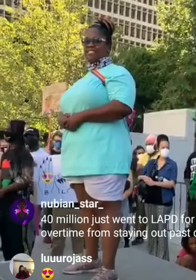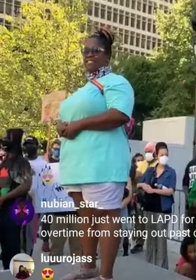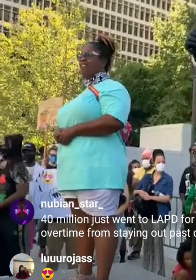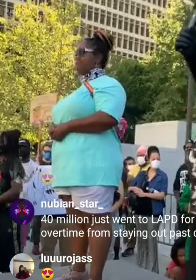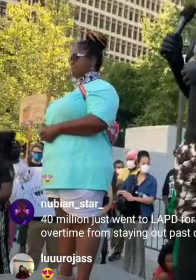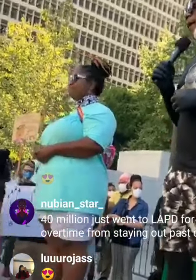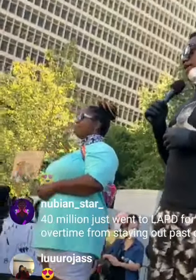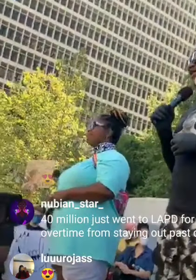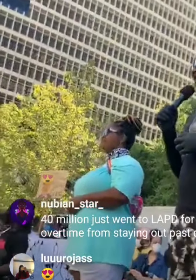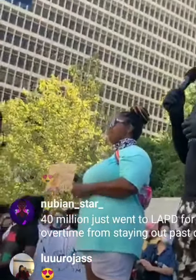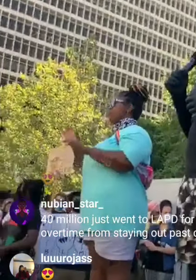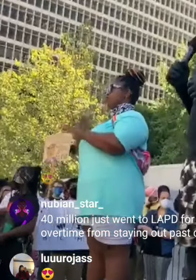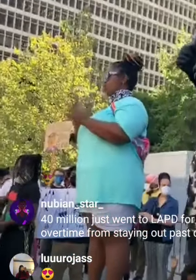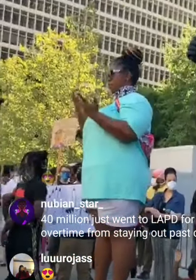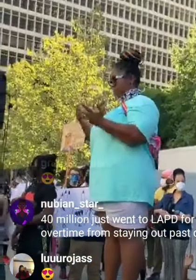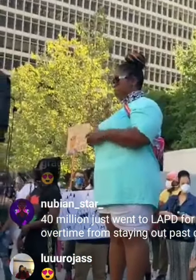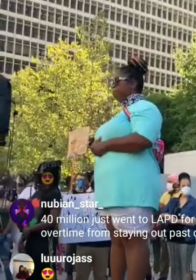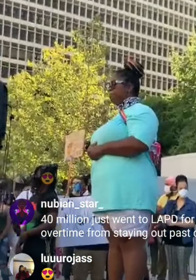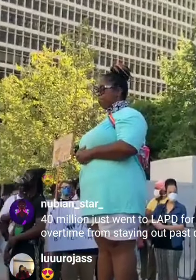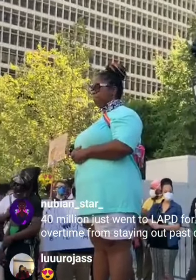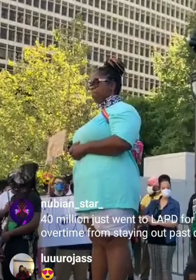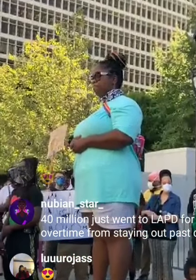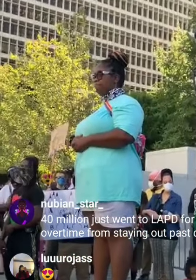right, so a song that goes like this.